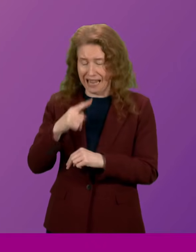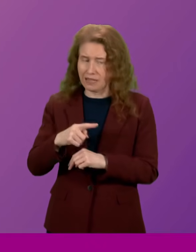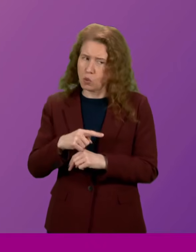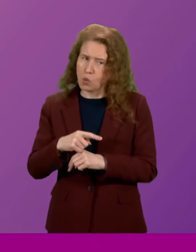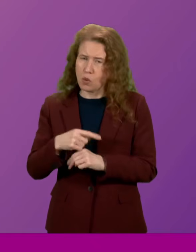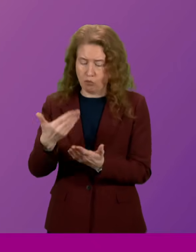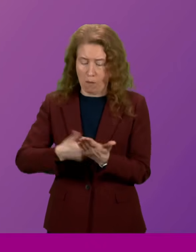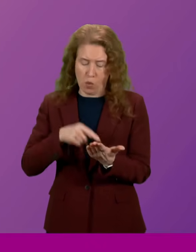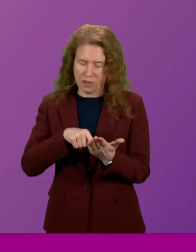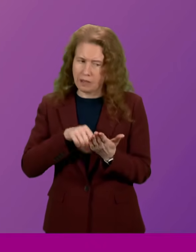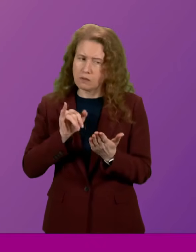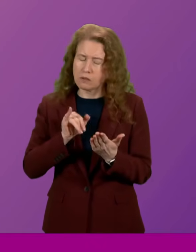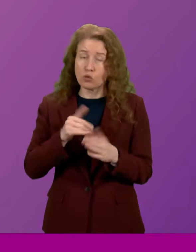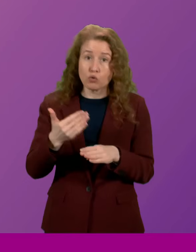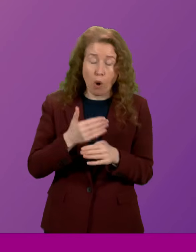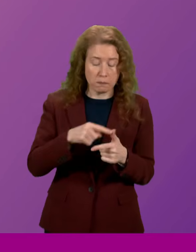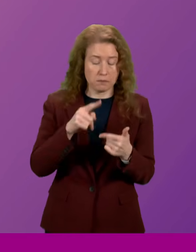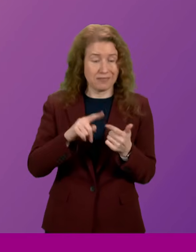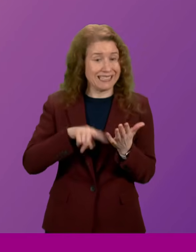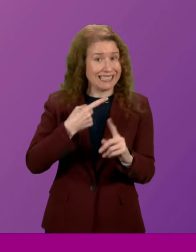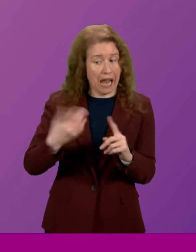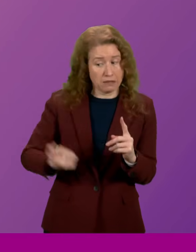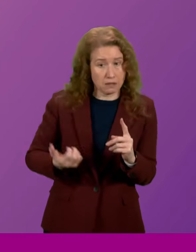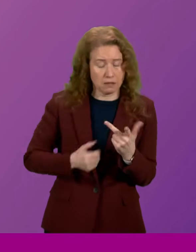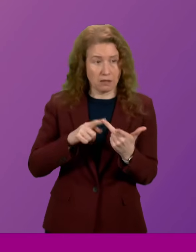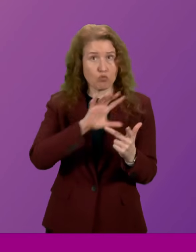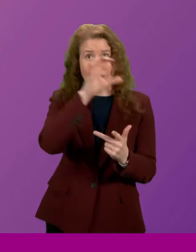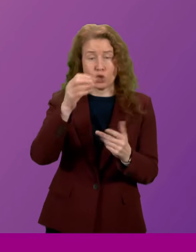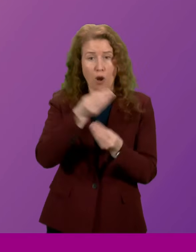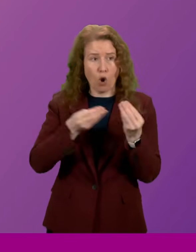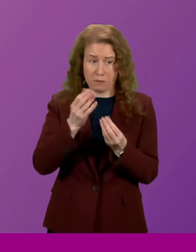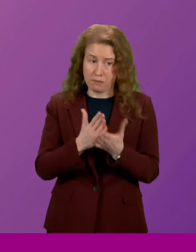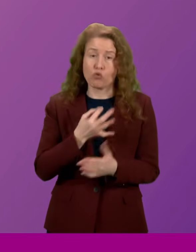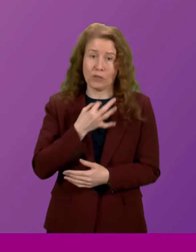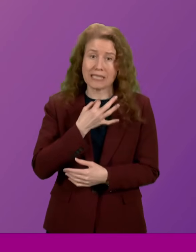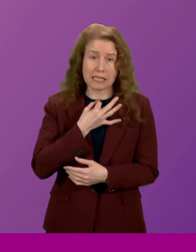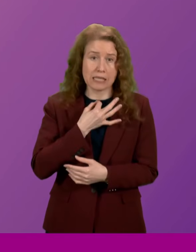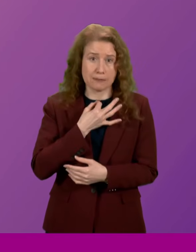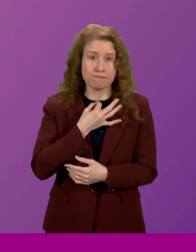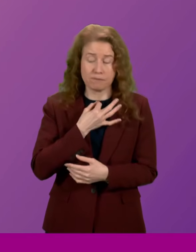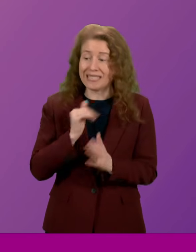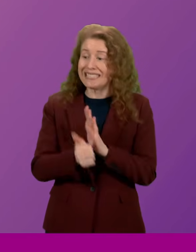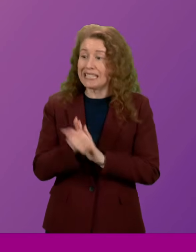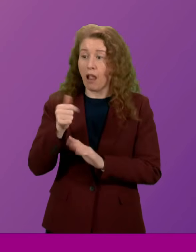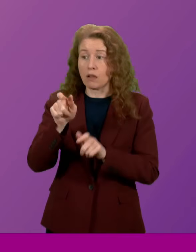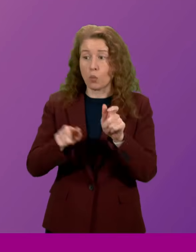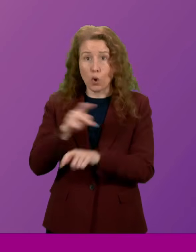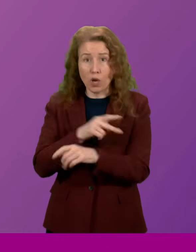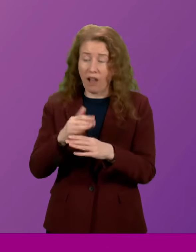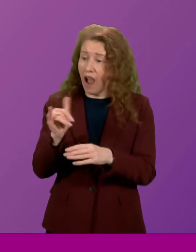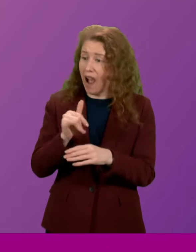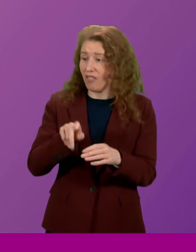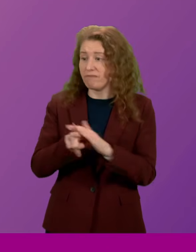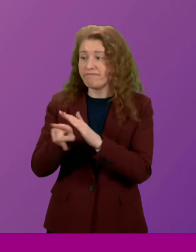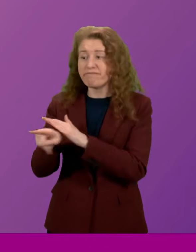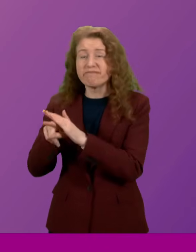quote, jobs, tax revenues and regional economies are at risk. It says that skilled workers are either leaving the